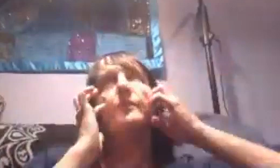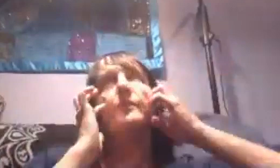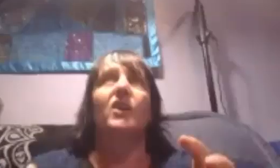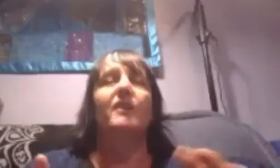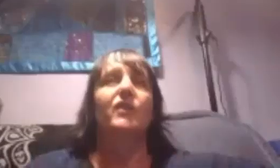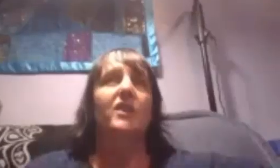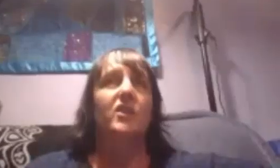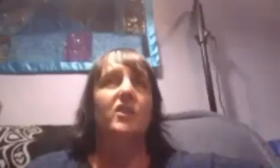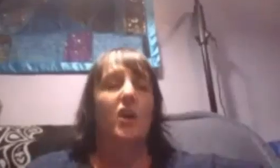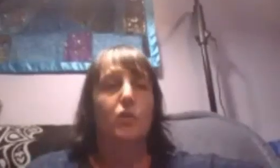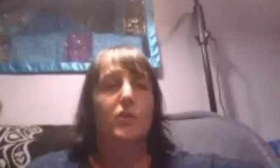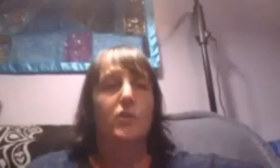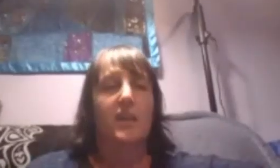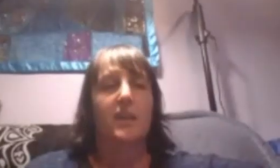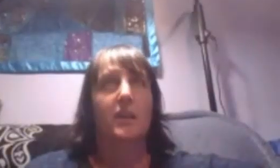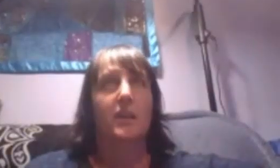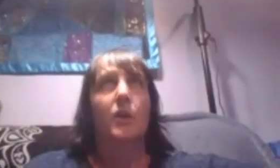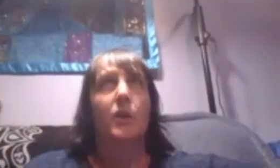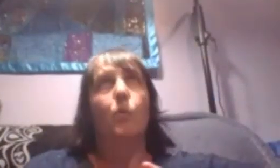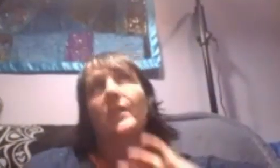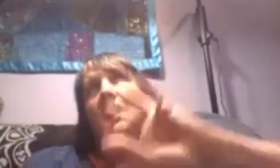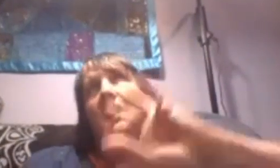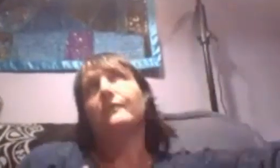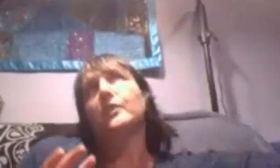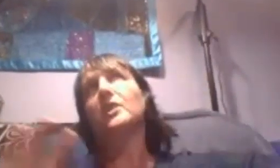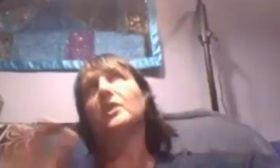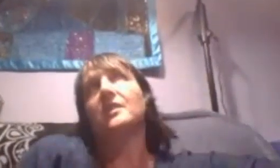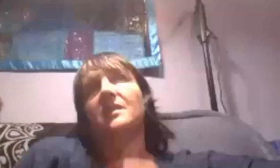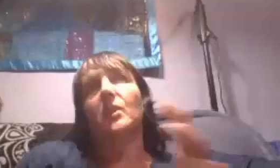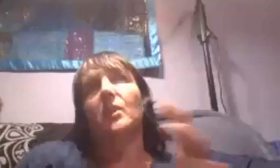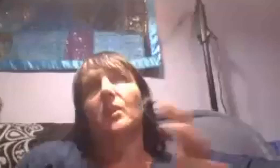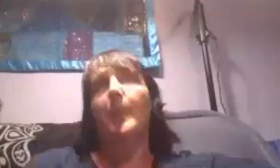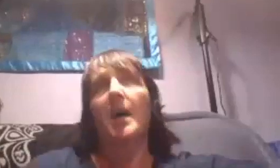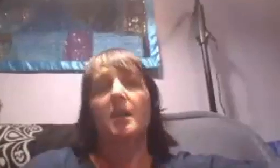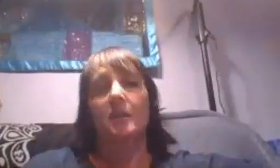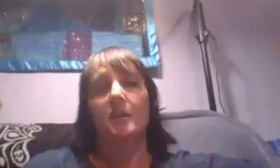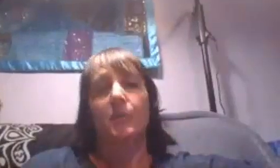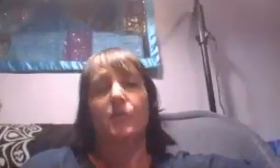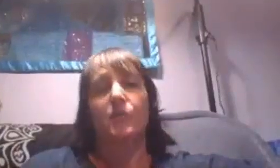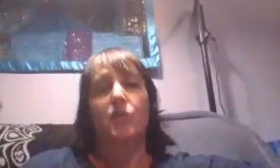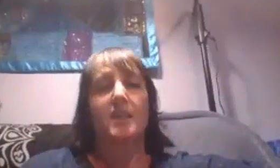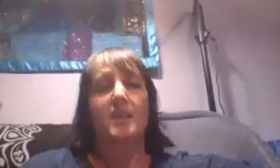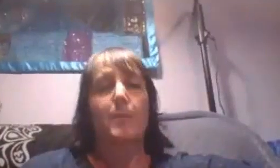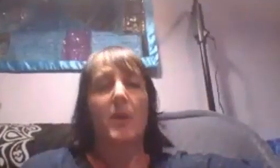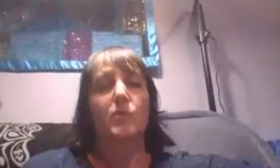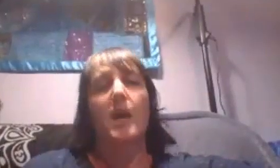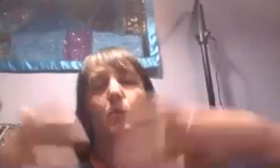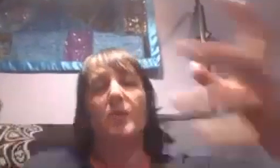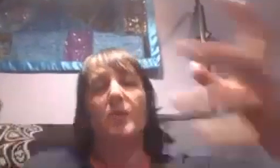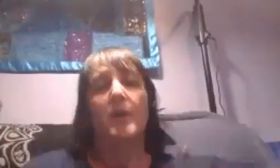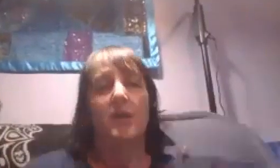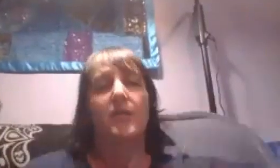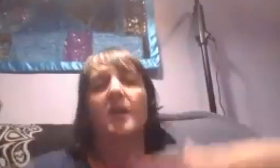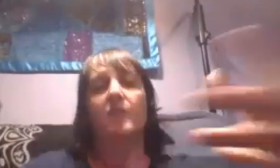in, the community side of everything could kind of all tie in with an advertisement campaign, trying to